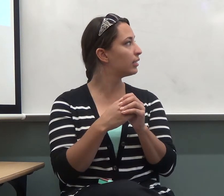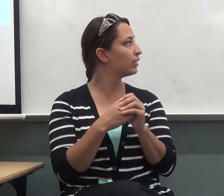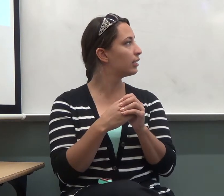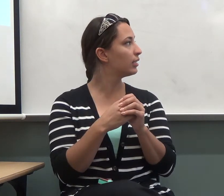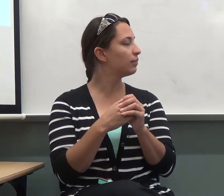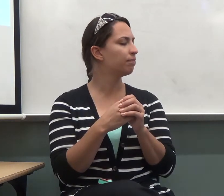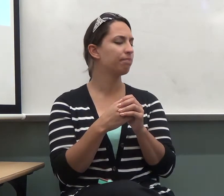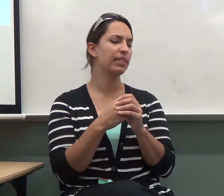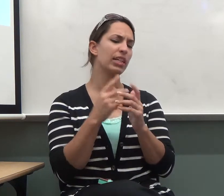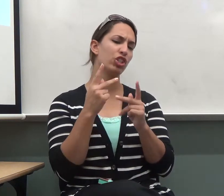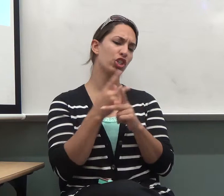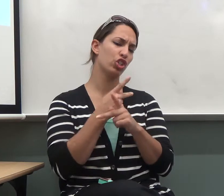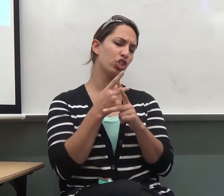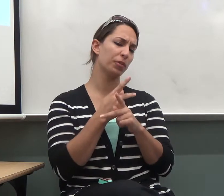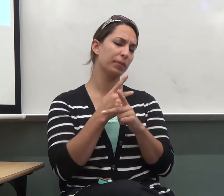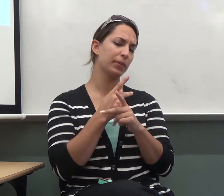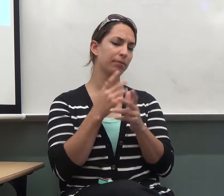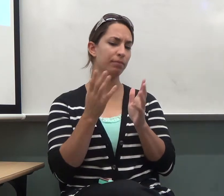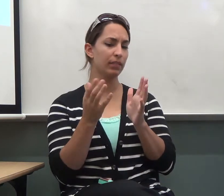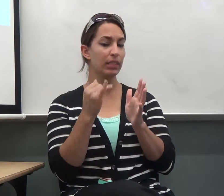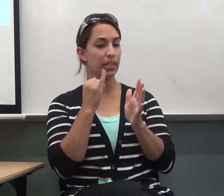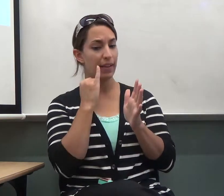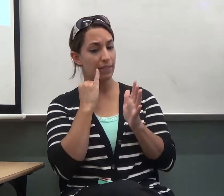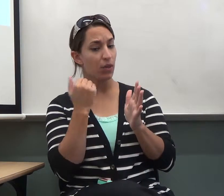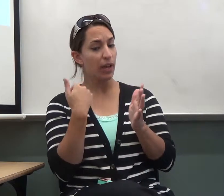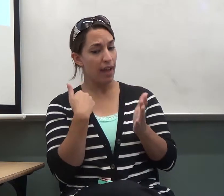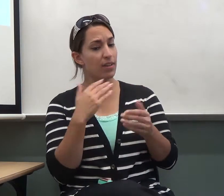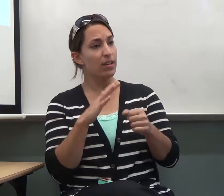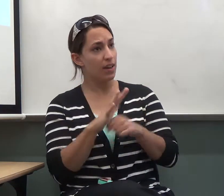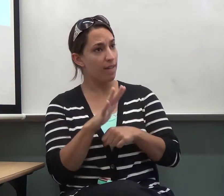whether or not we have enough information